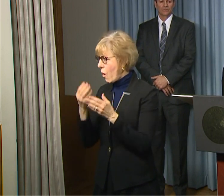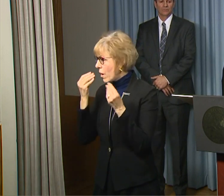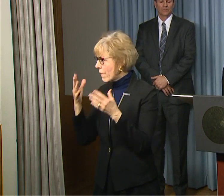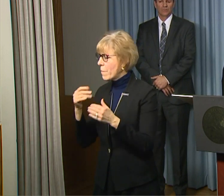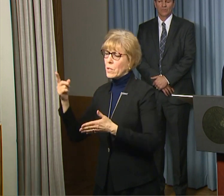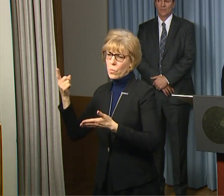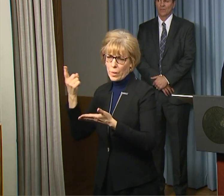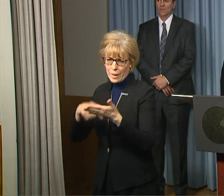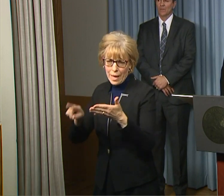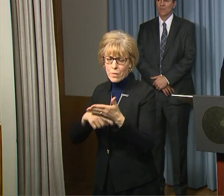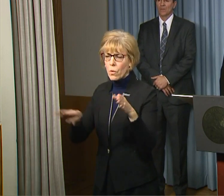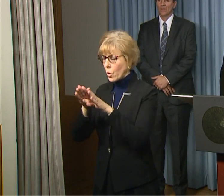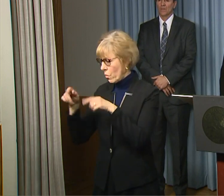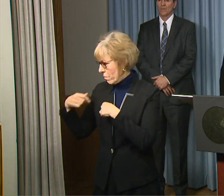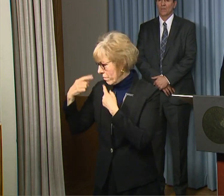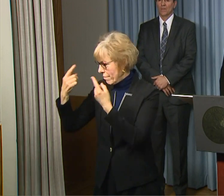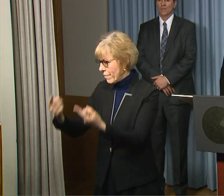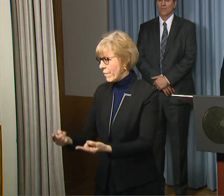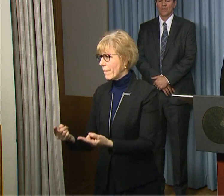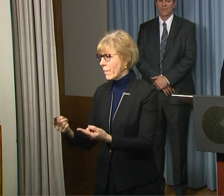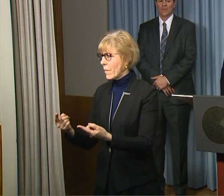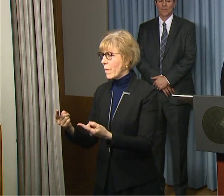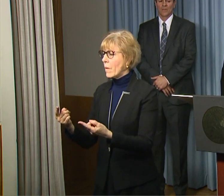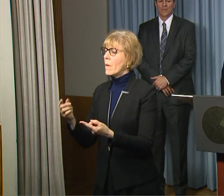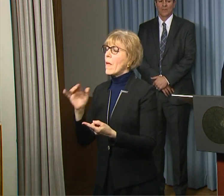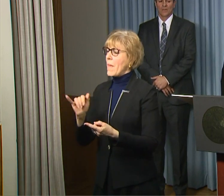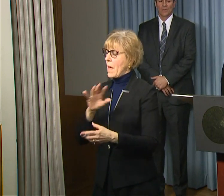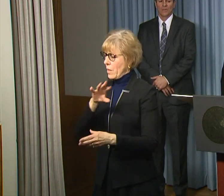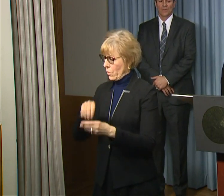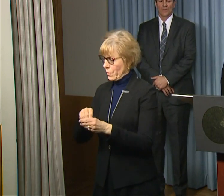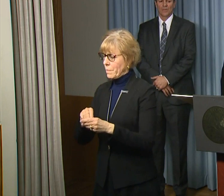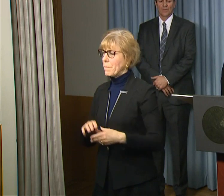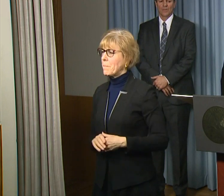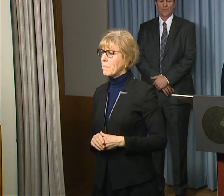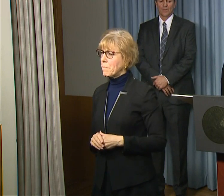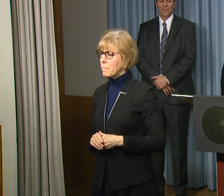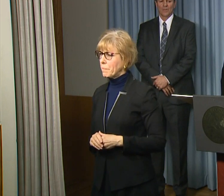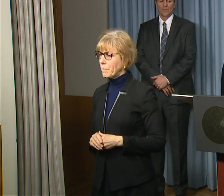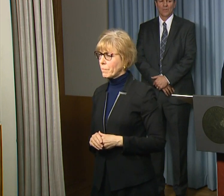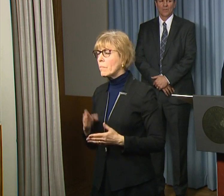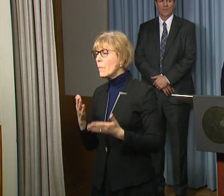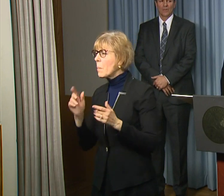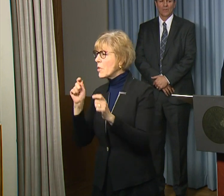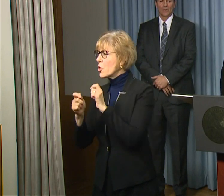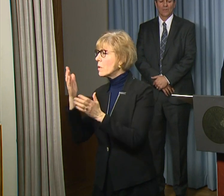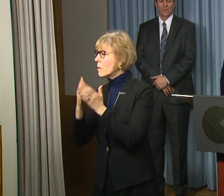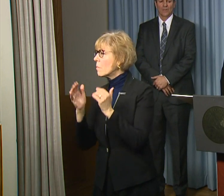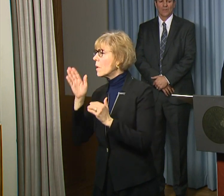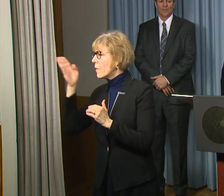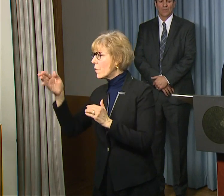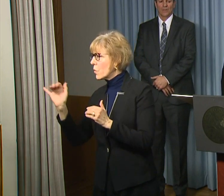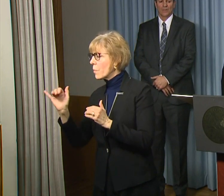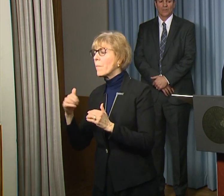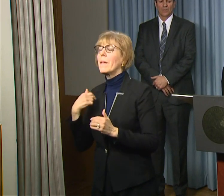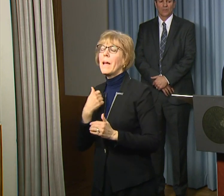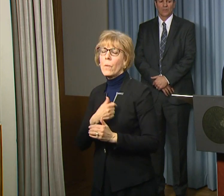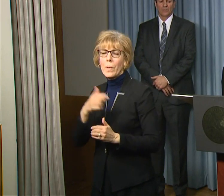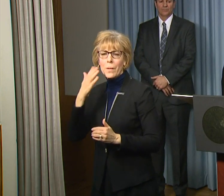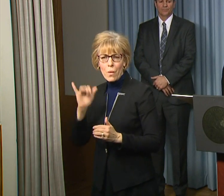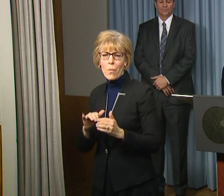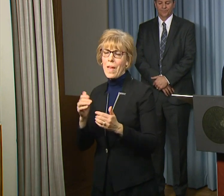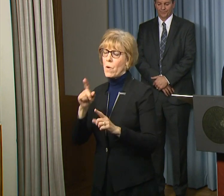have made to this point and may change in the future. Now, we know these increased measures have an impact